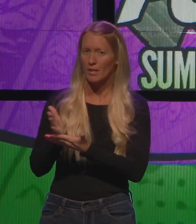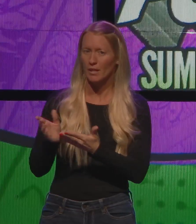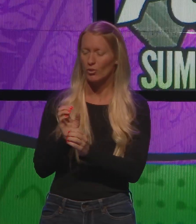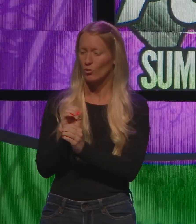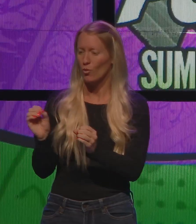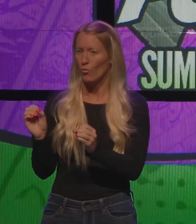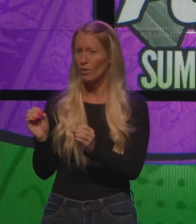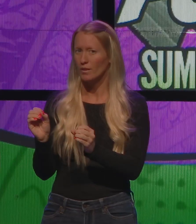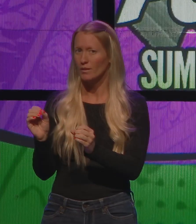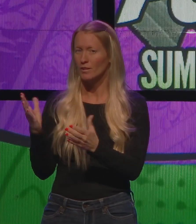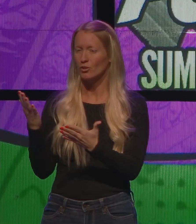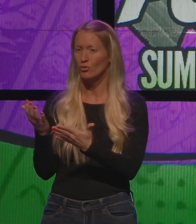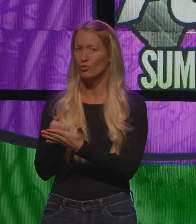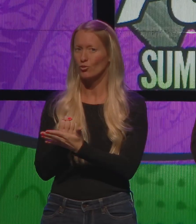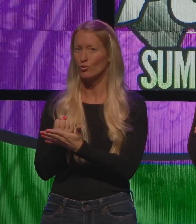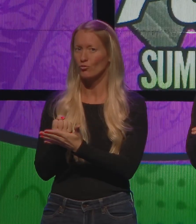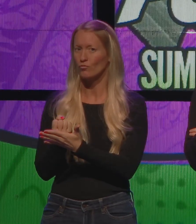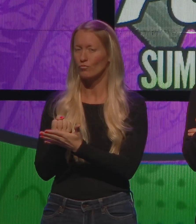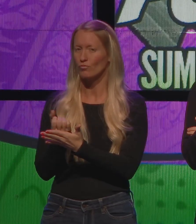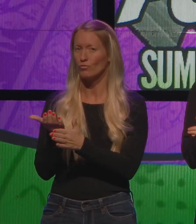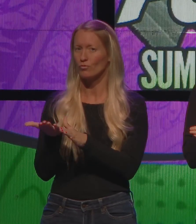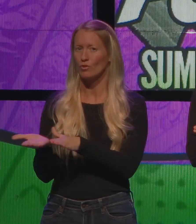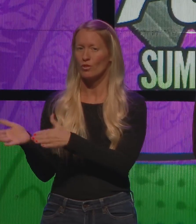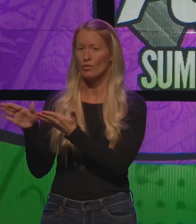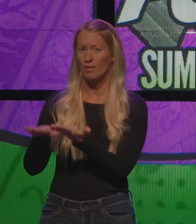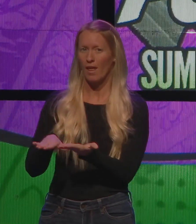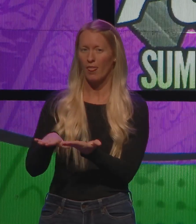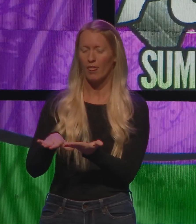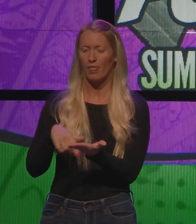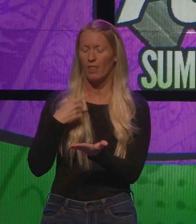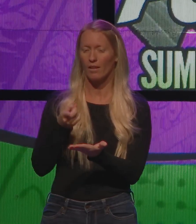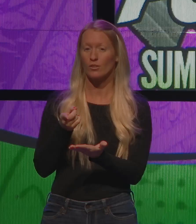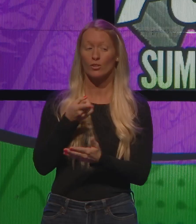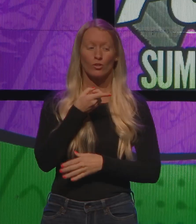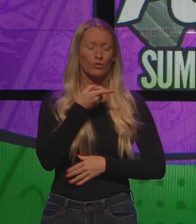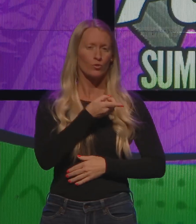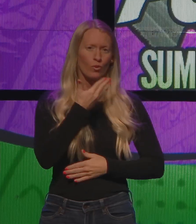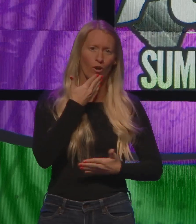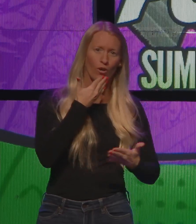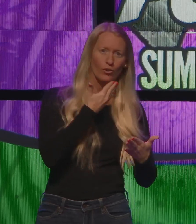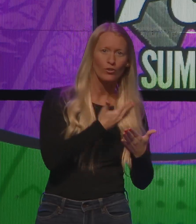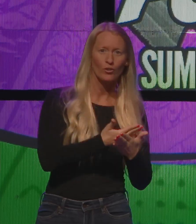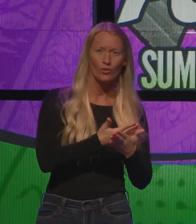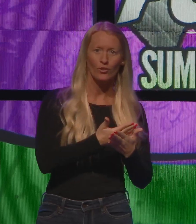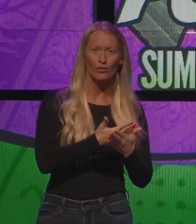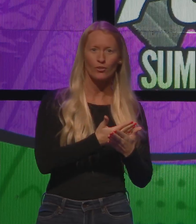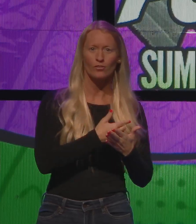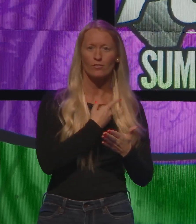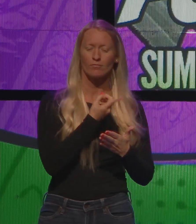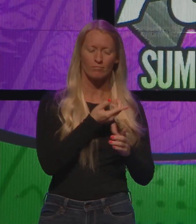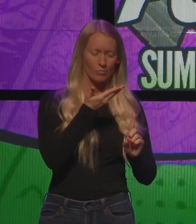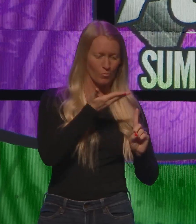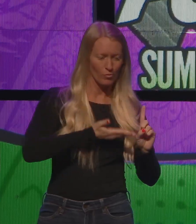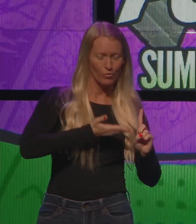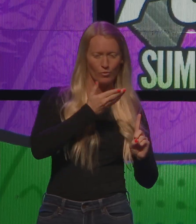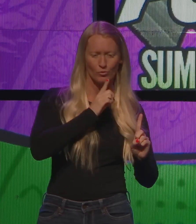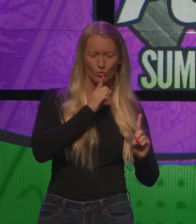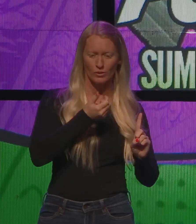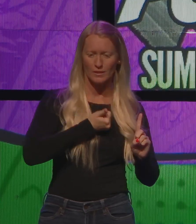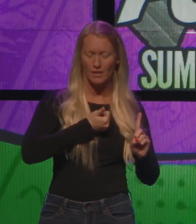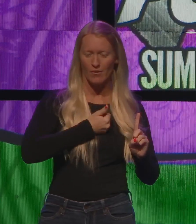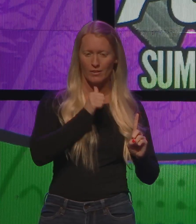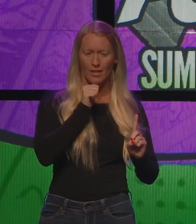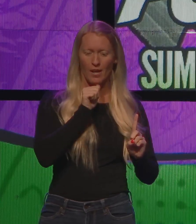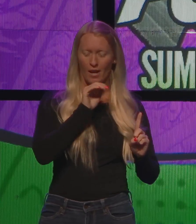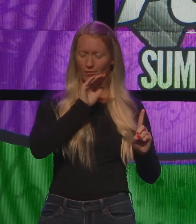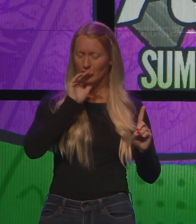is death. That you are good, that there is nothing wrong with you, that you don't have to